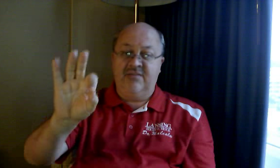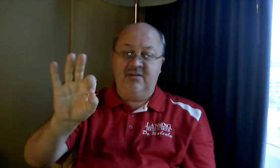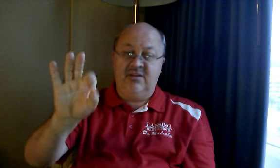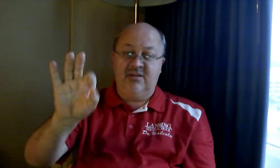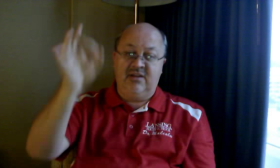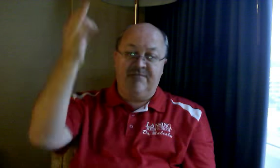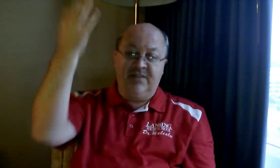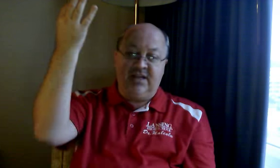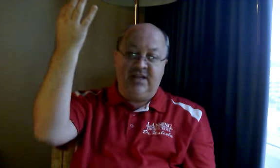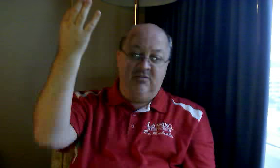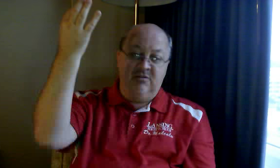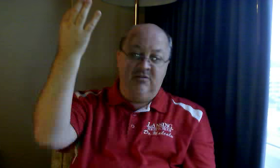and I flick it,